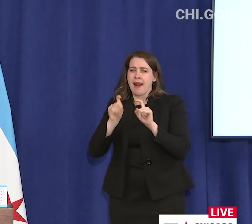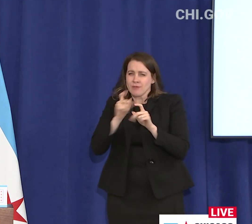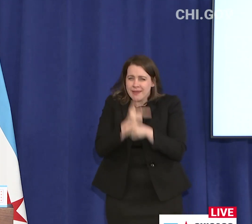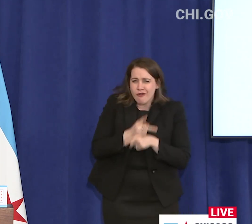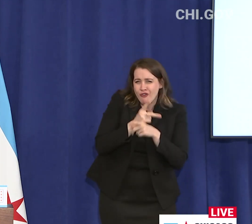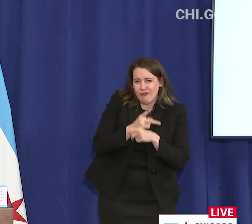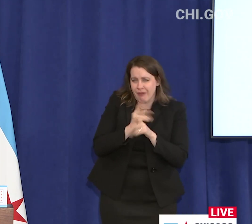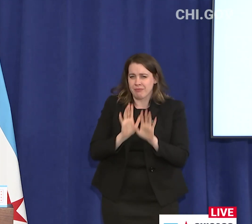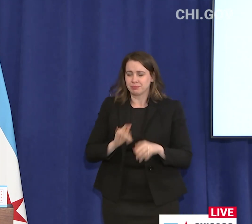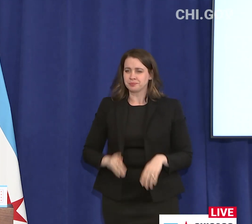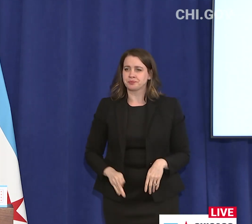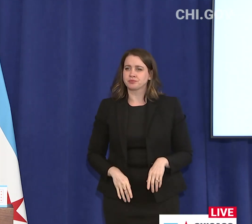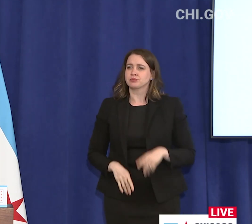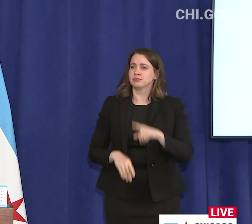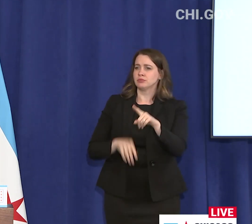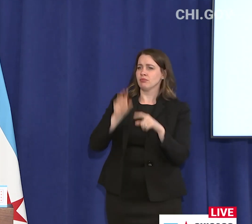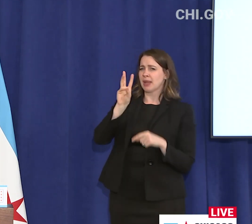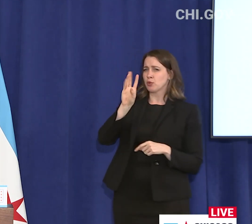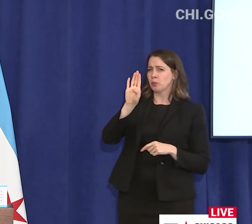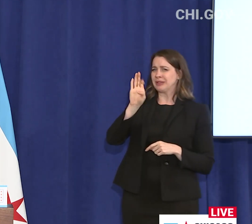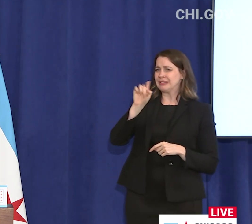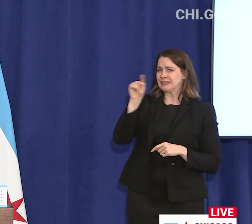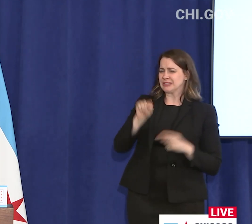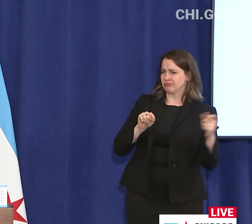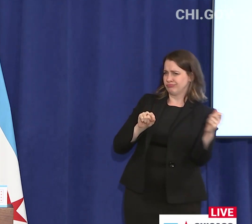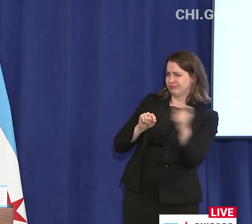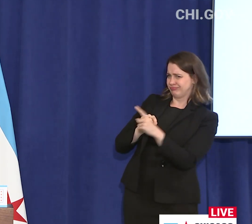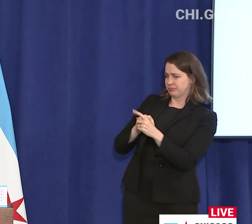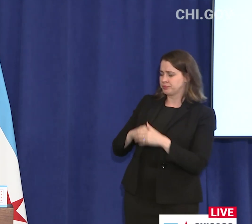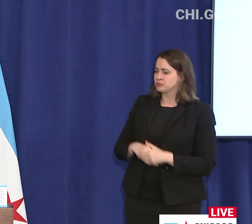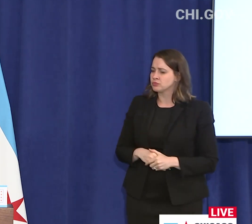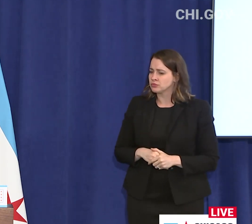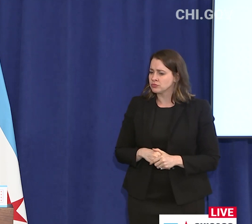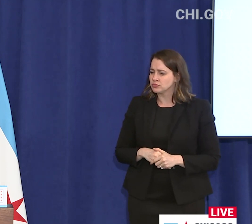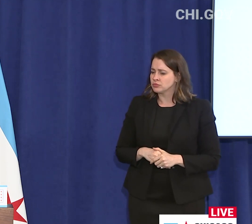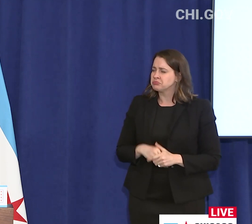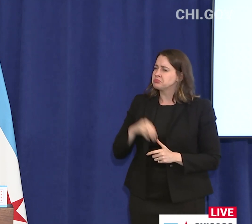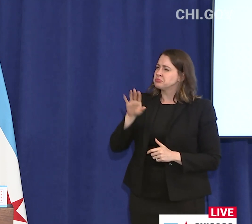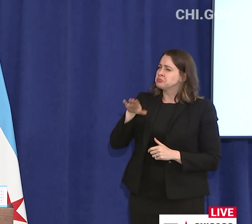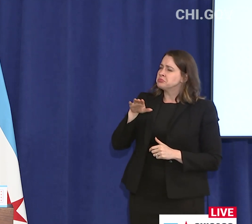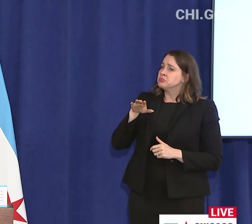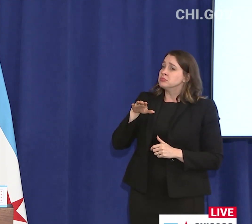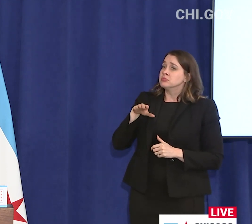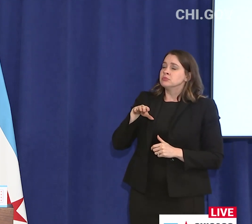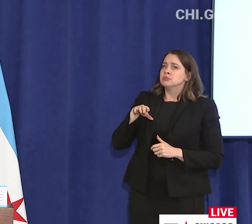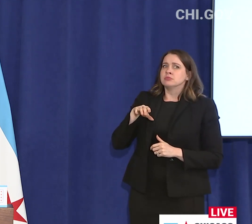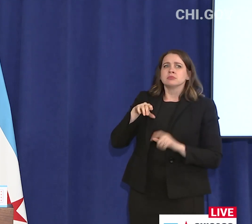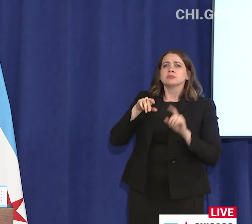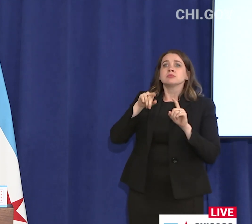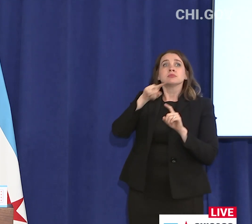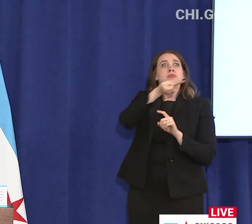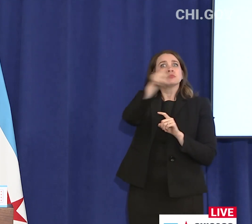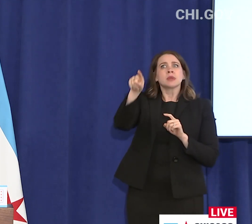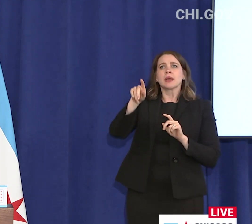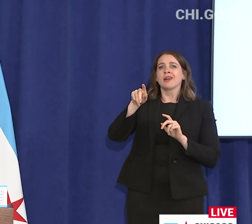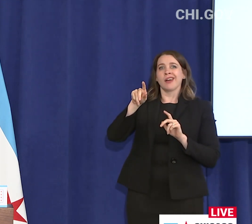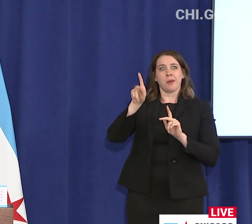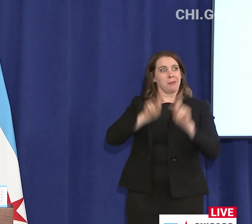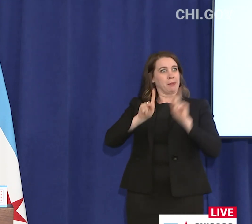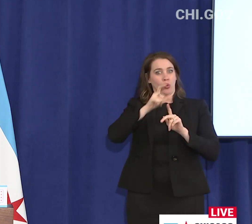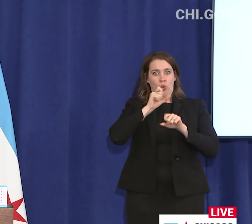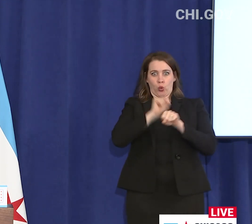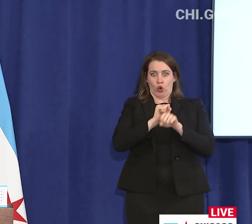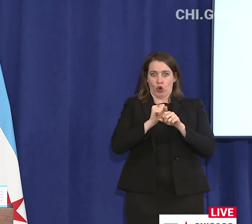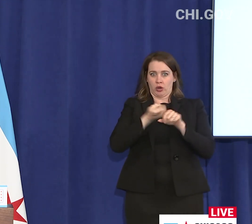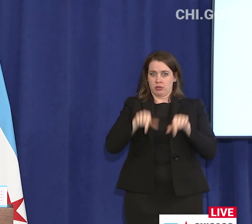more question from WBEZ. There's a huge gap in information about the types of workers getting sick with the coronavirus throughout Illinois.